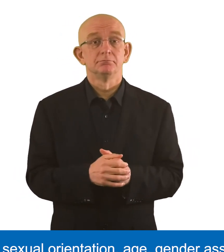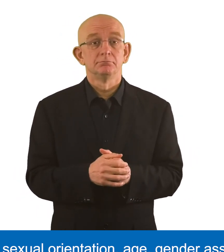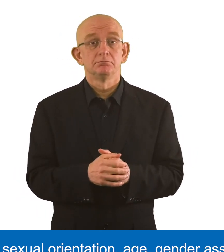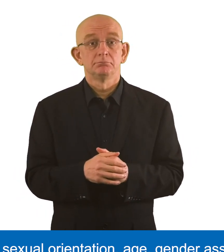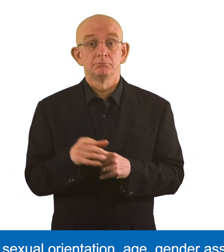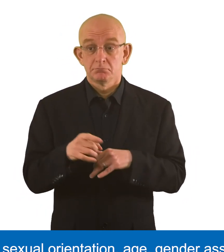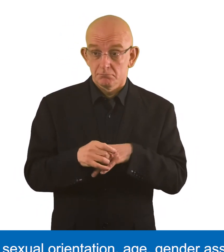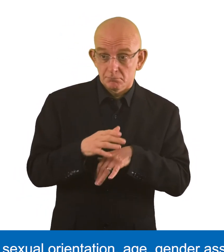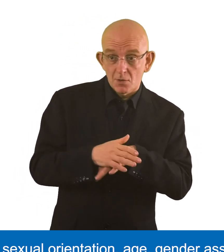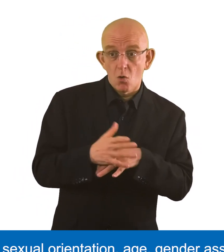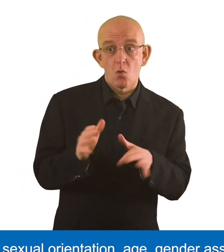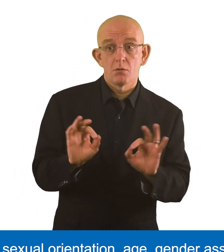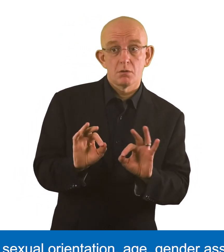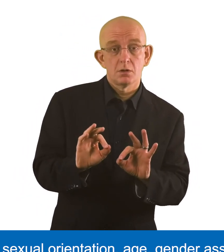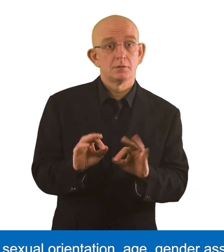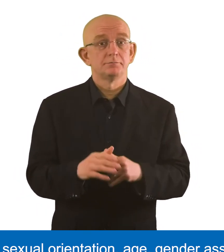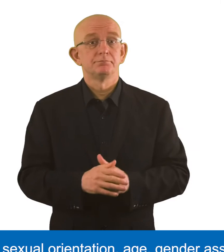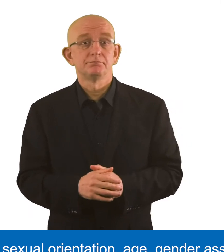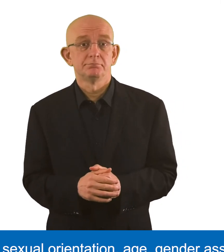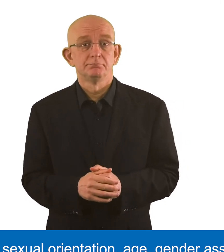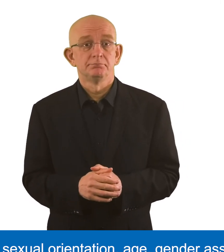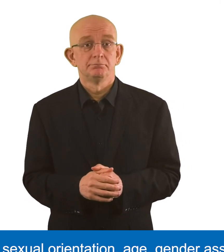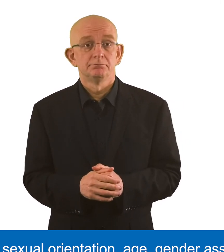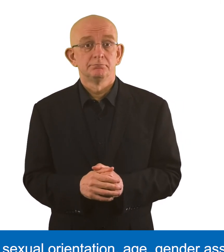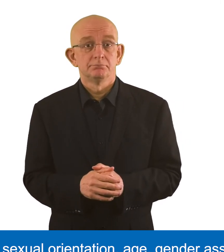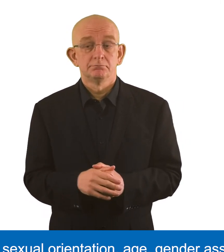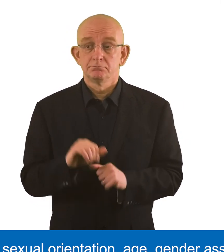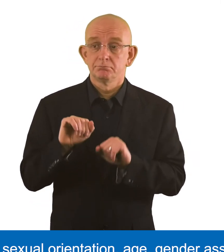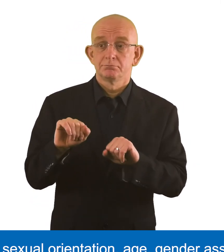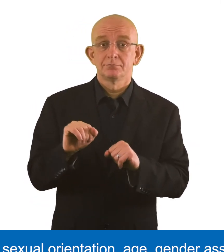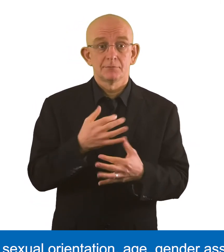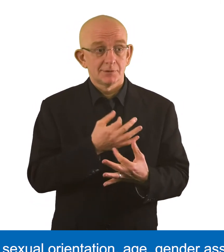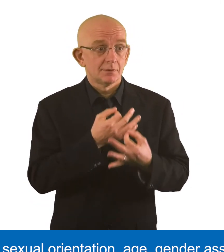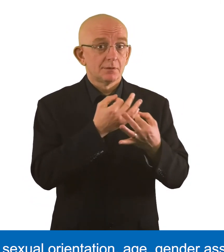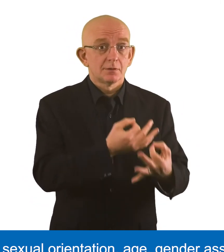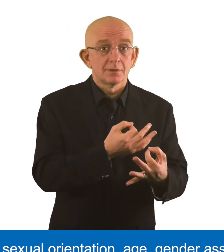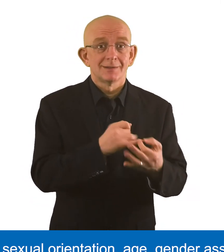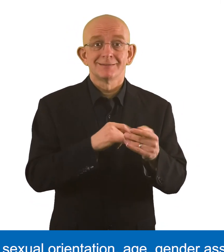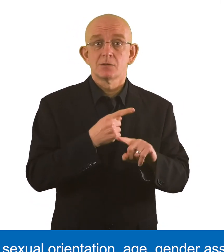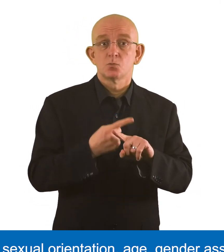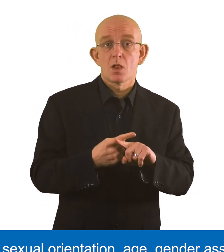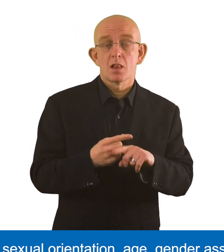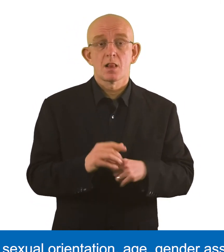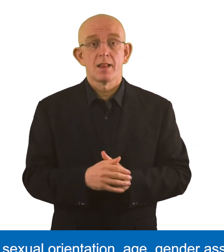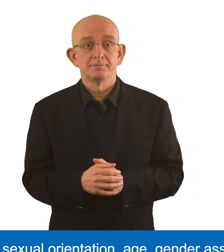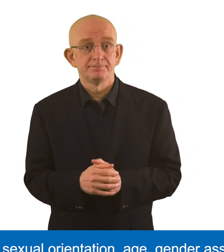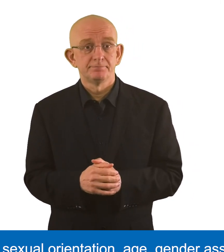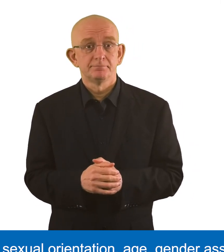sex, marital status, sexual orientation, age, gender assignment, work pattern, or membership